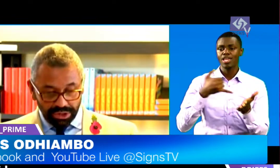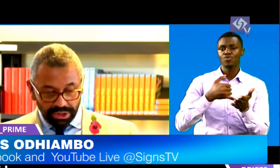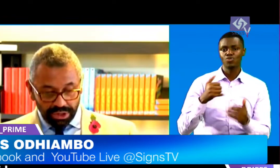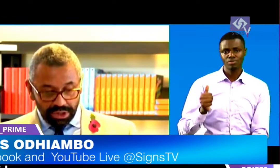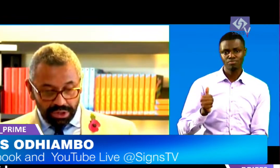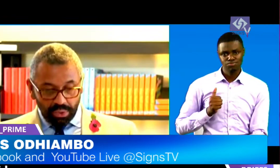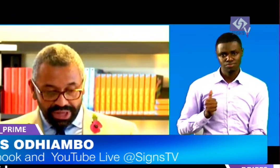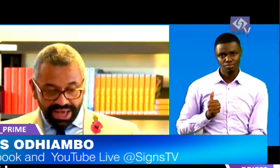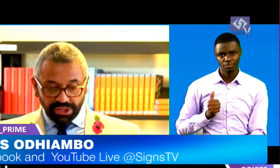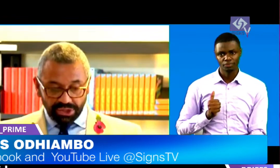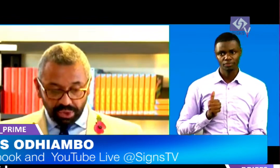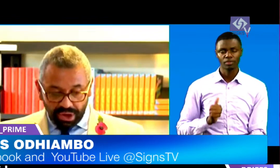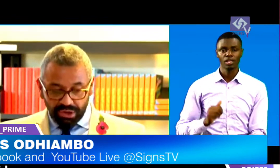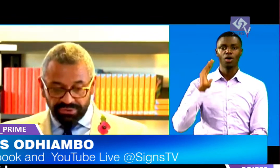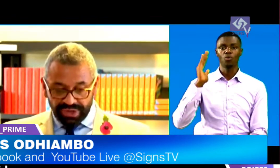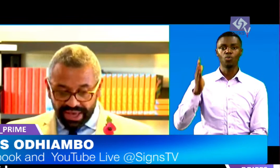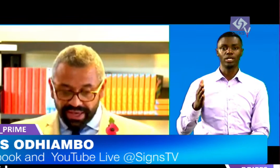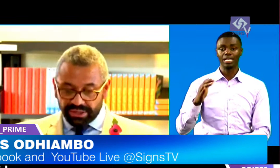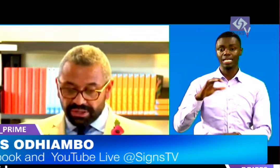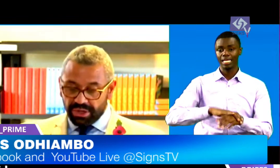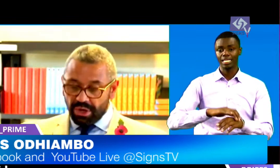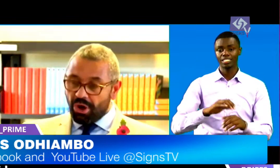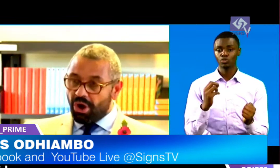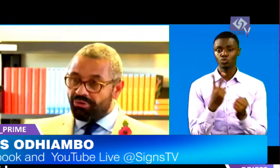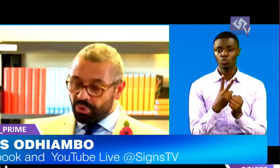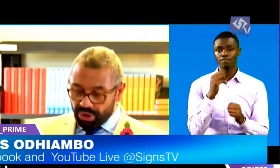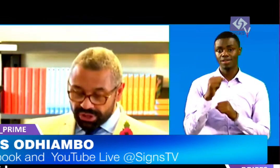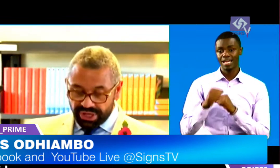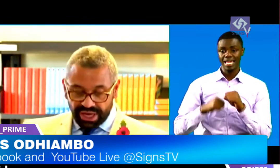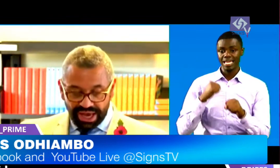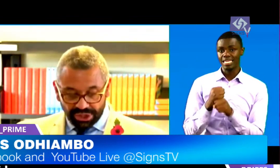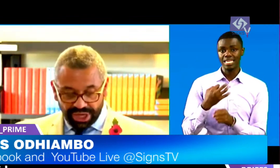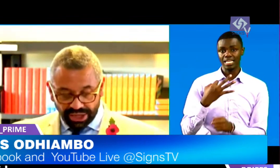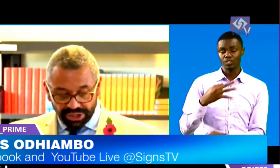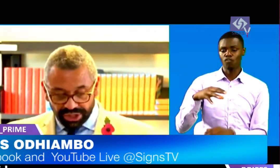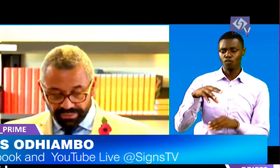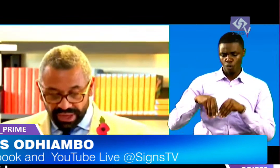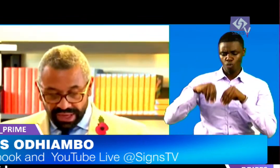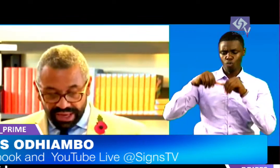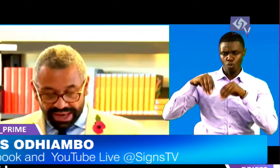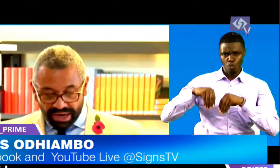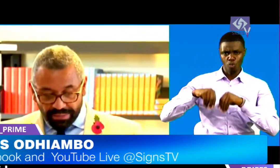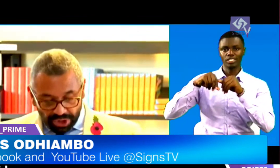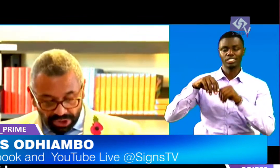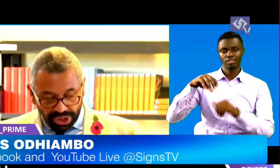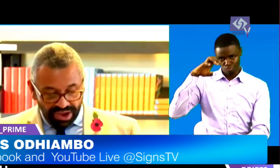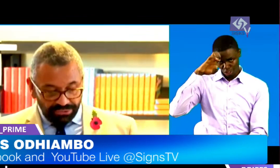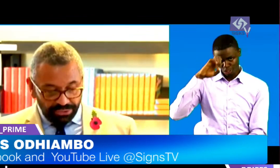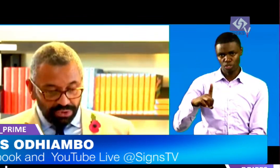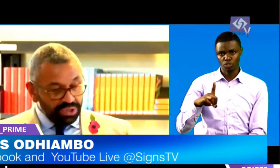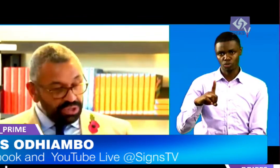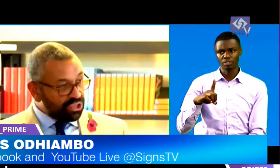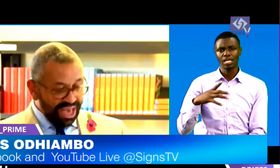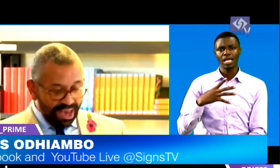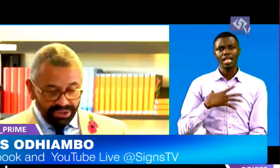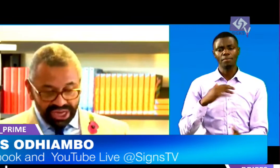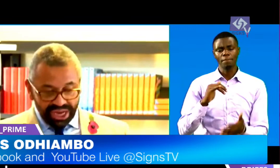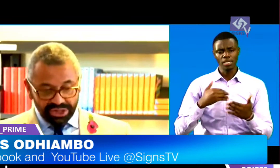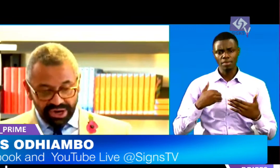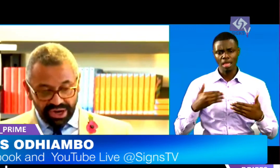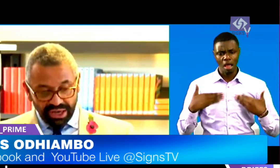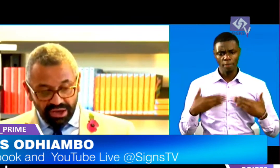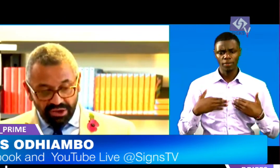girls, will get 12 years of quality education. And I'm hugely grateful to the